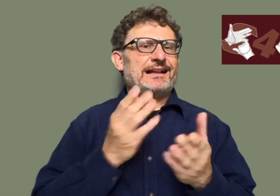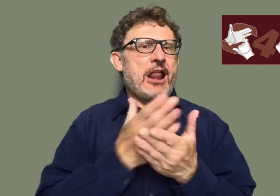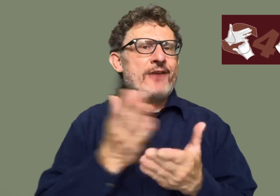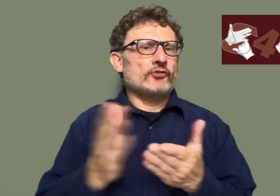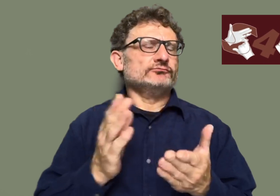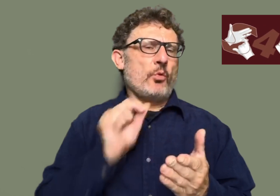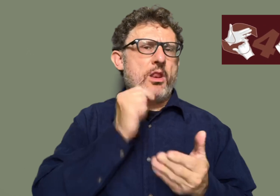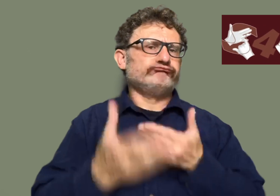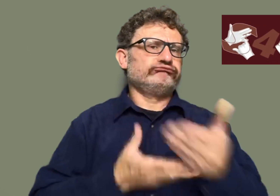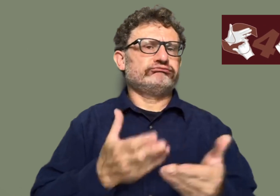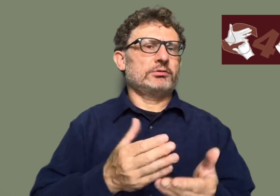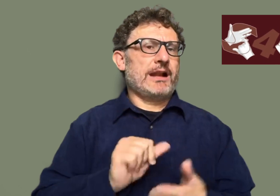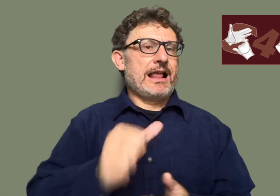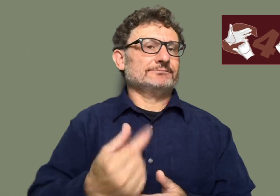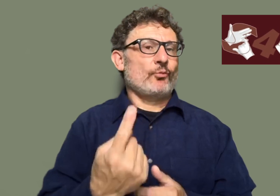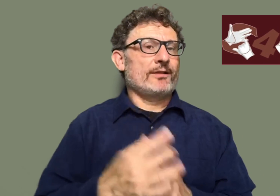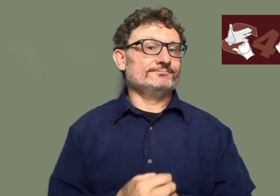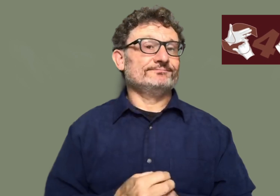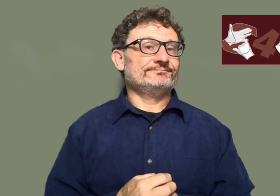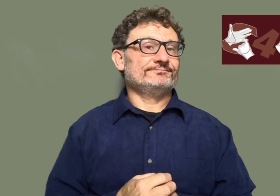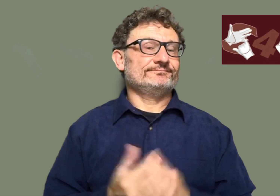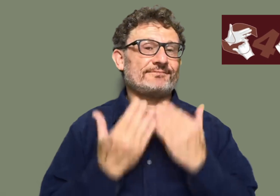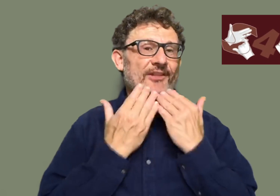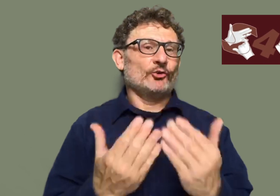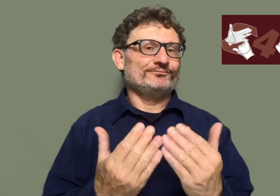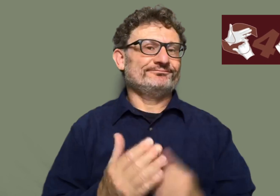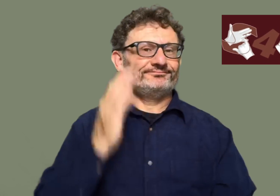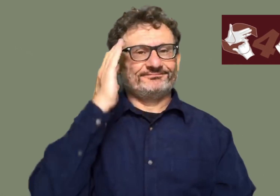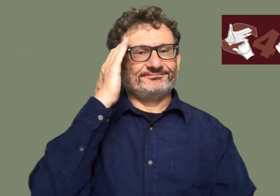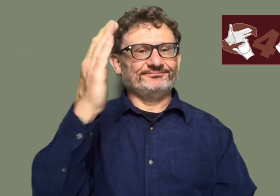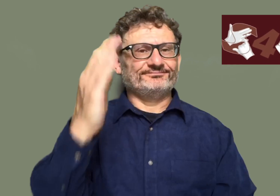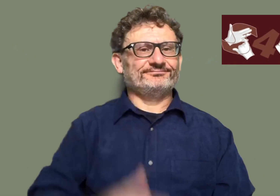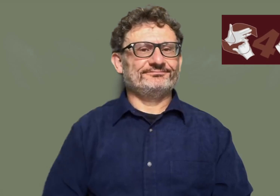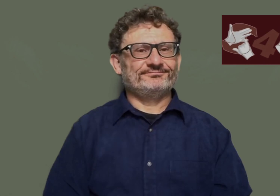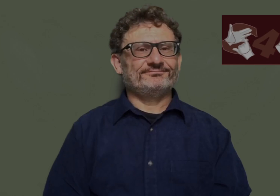around that. And I'll address that in my next session. But for now, thank you and farewell.